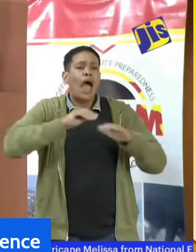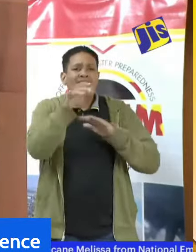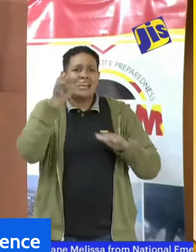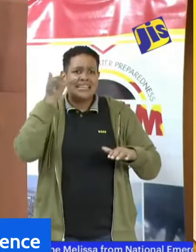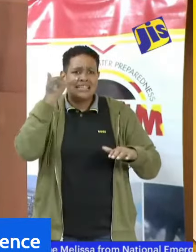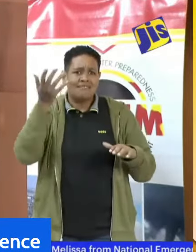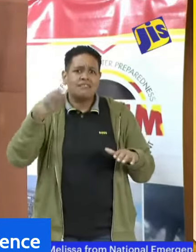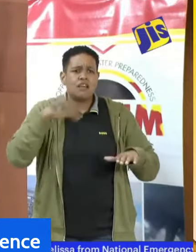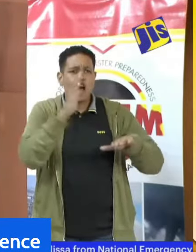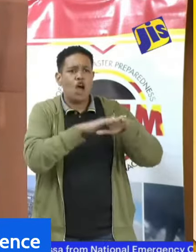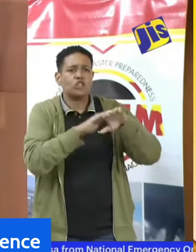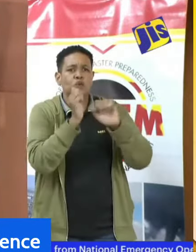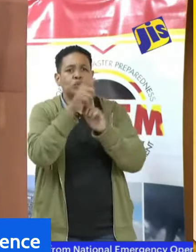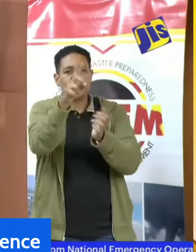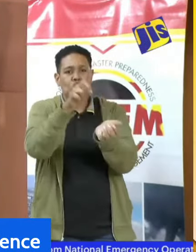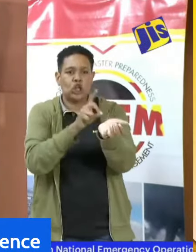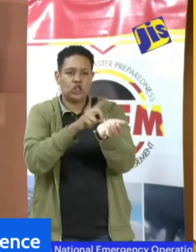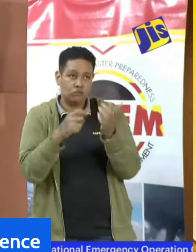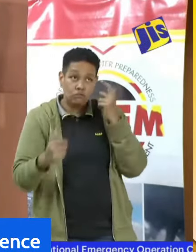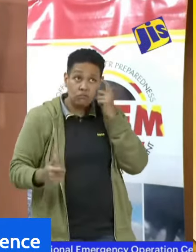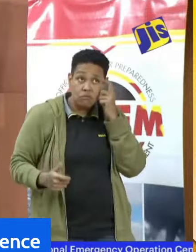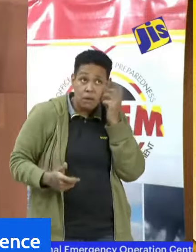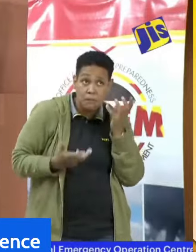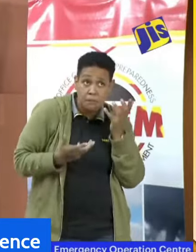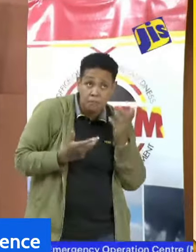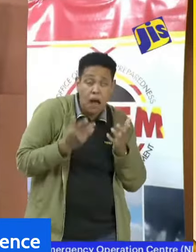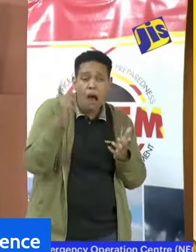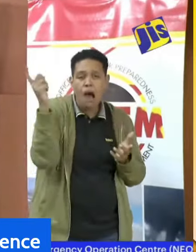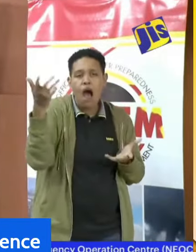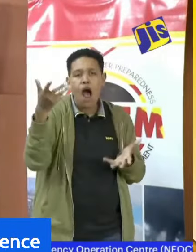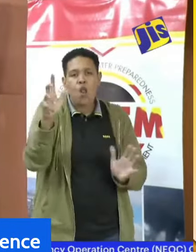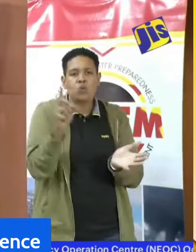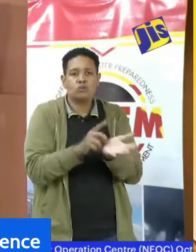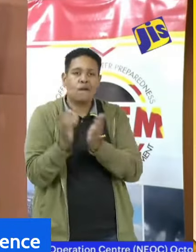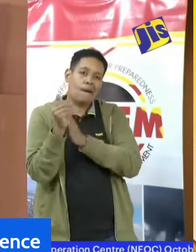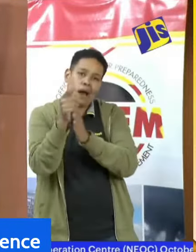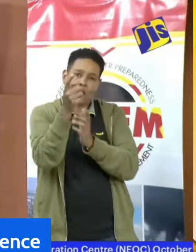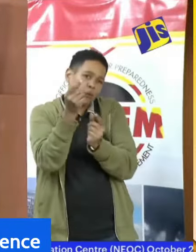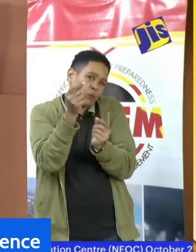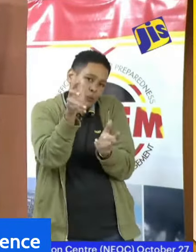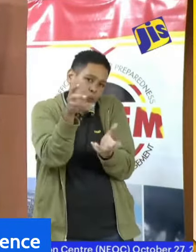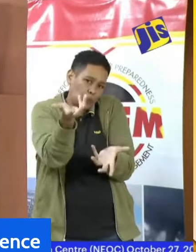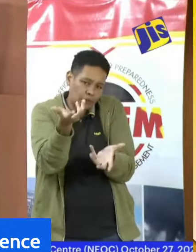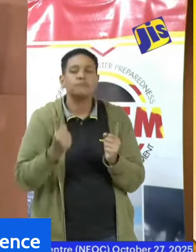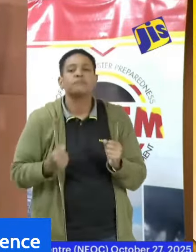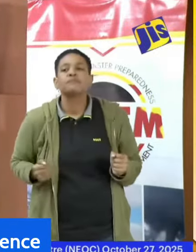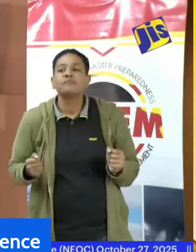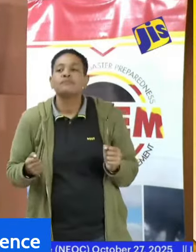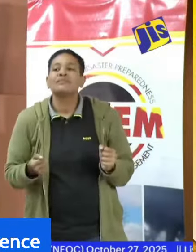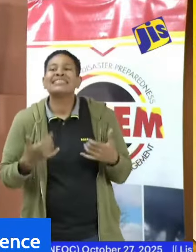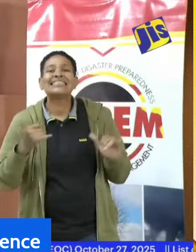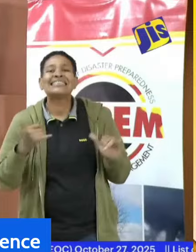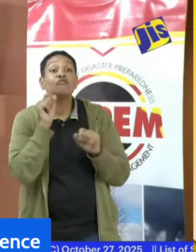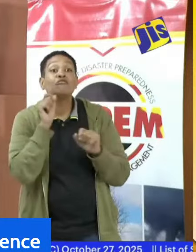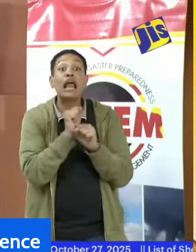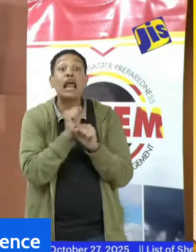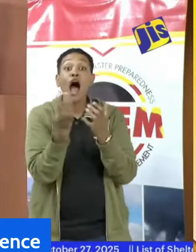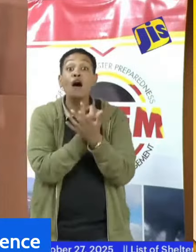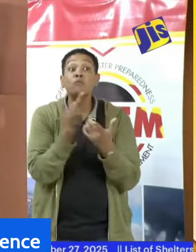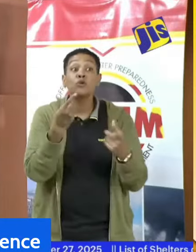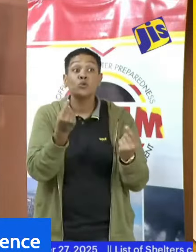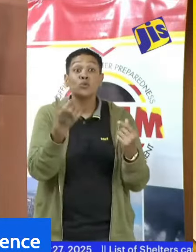that you consult with your physician and allow the physician to guide you. There's still an opportunity so to